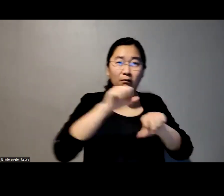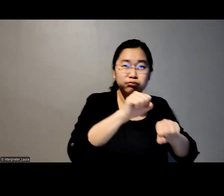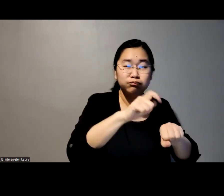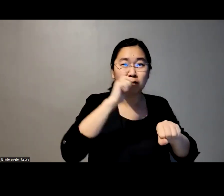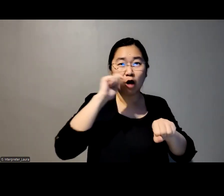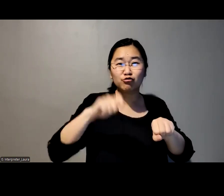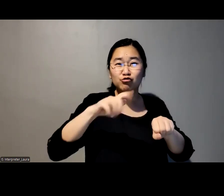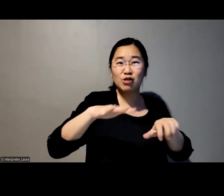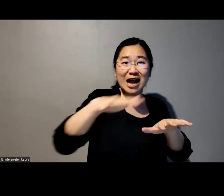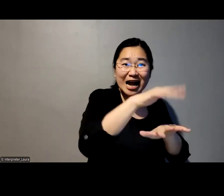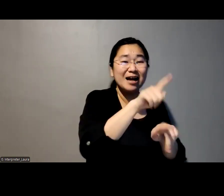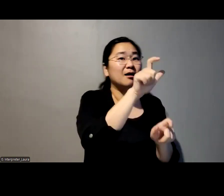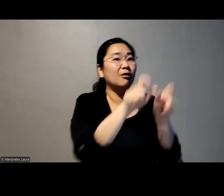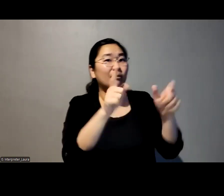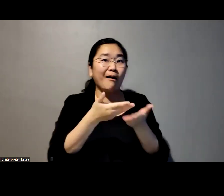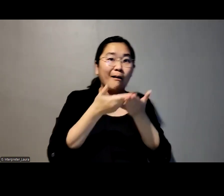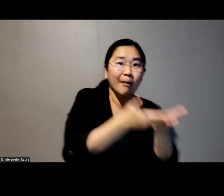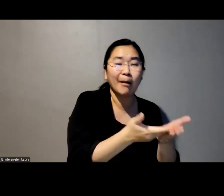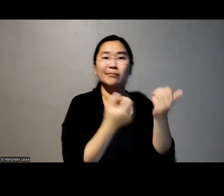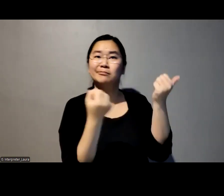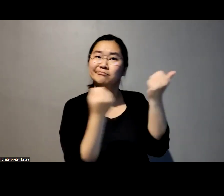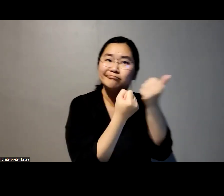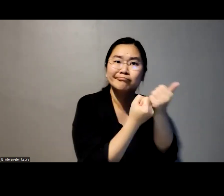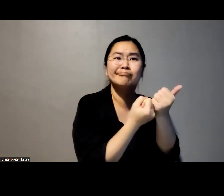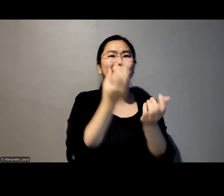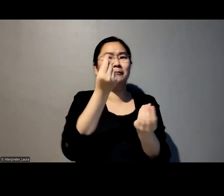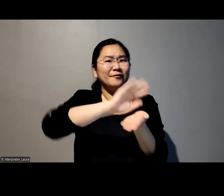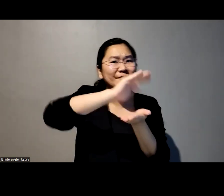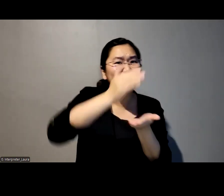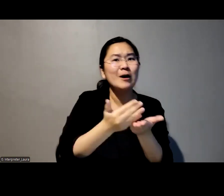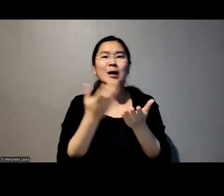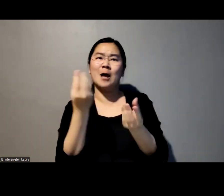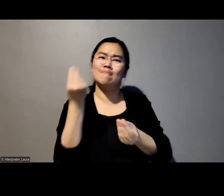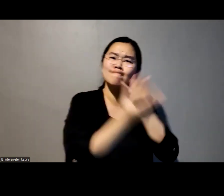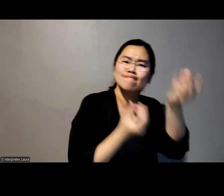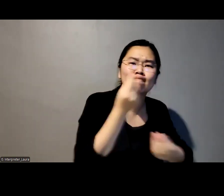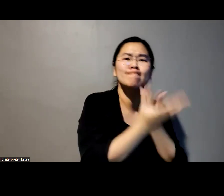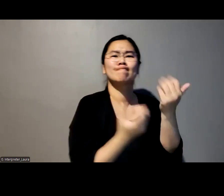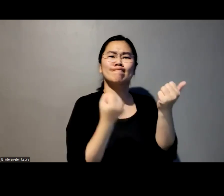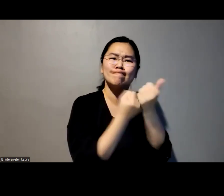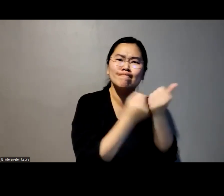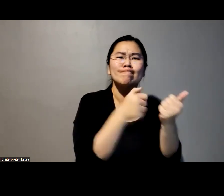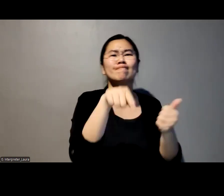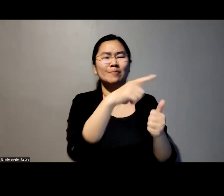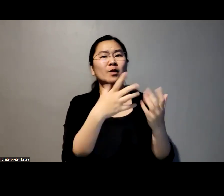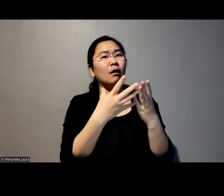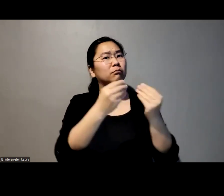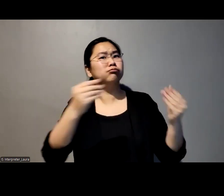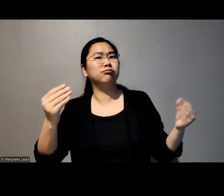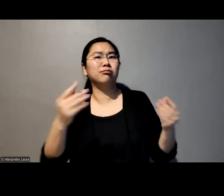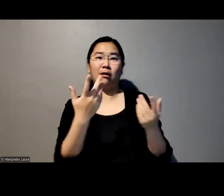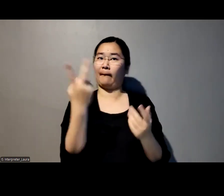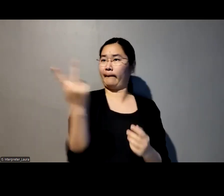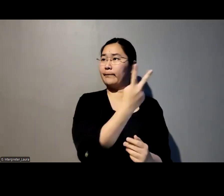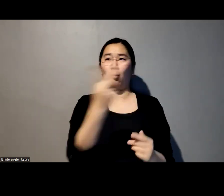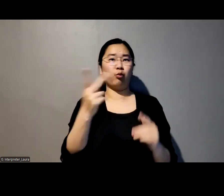third year into the war, the full-scale war, I mean, and we haven't seen any significant or meaningful help with